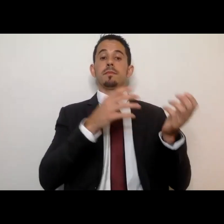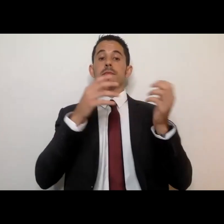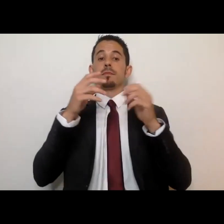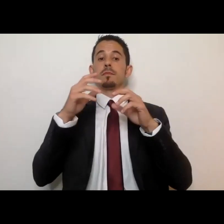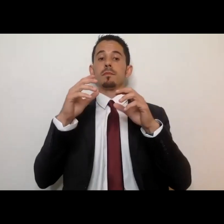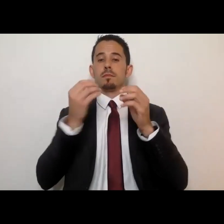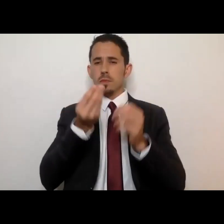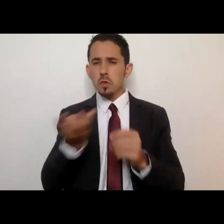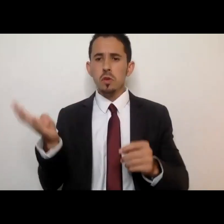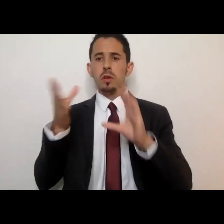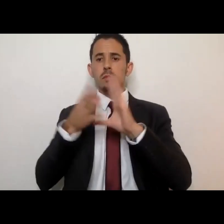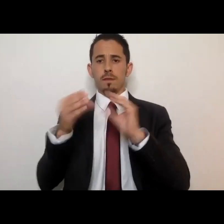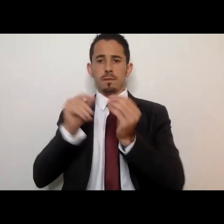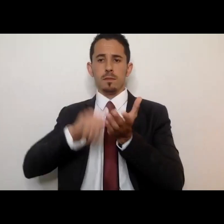language.